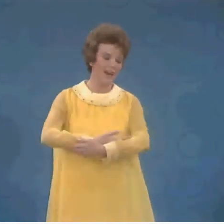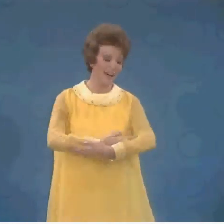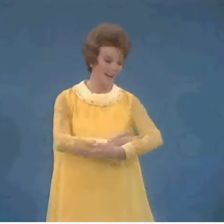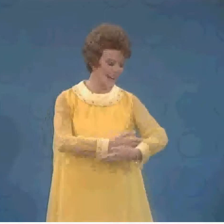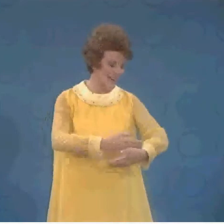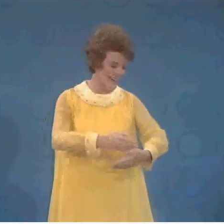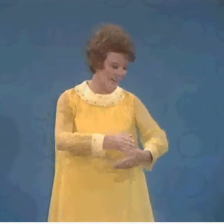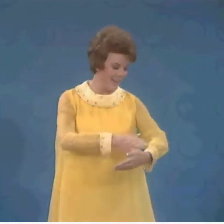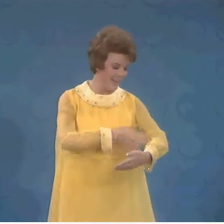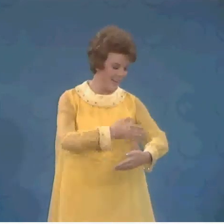lullaby.